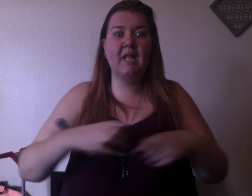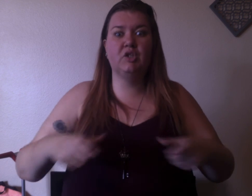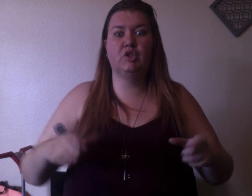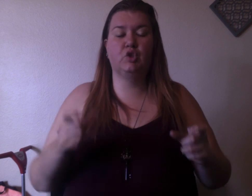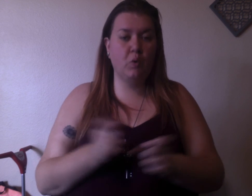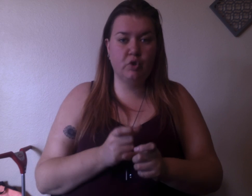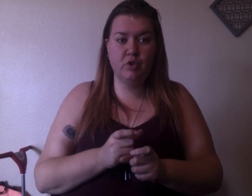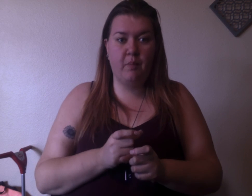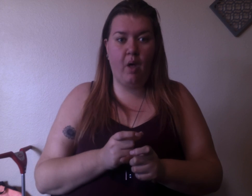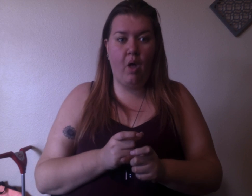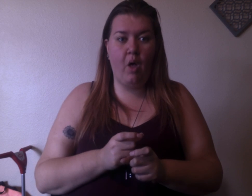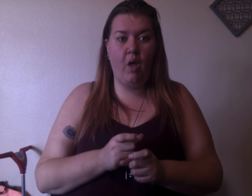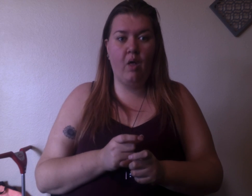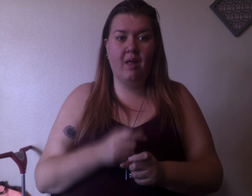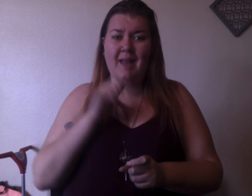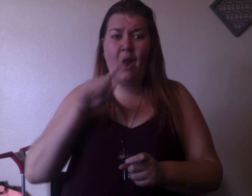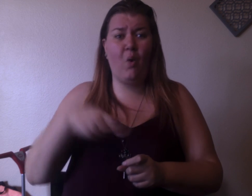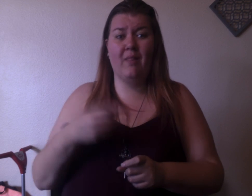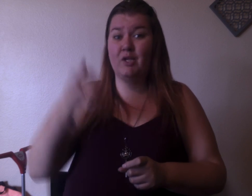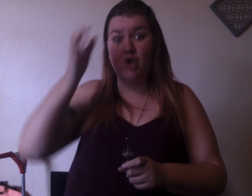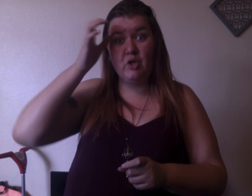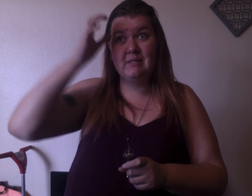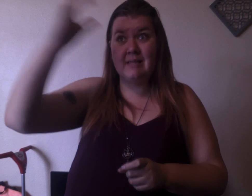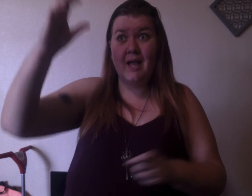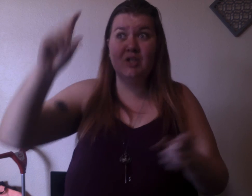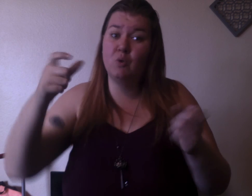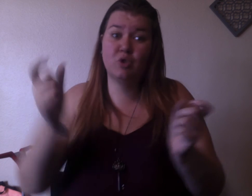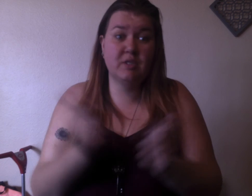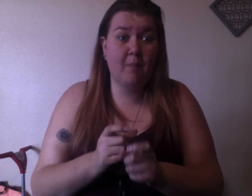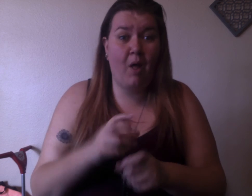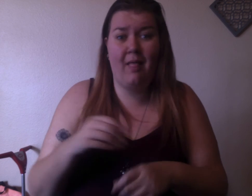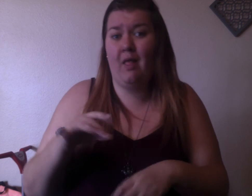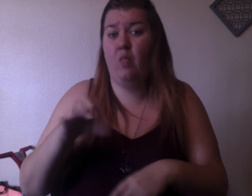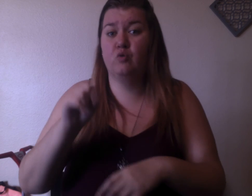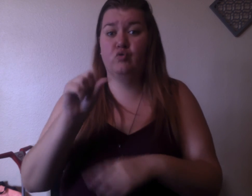only is our sun ultra small, and our solar system ultra small,